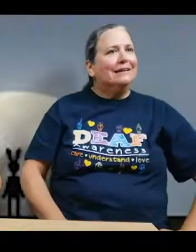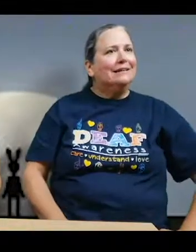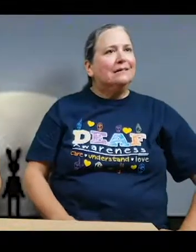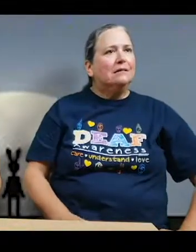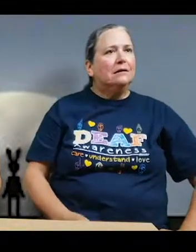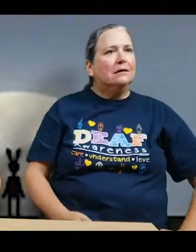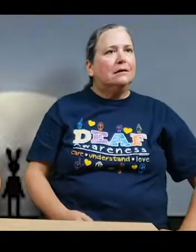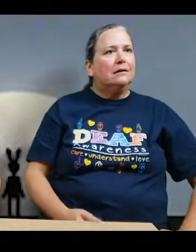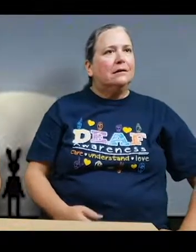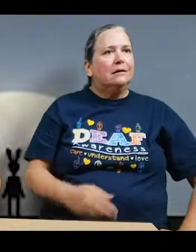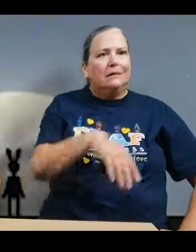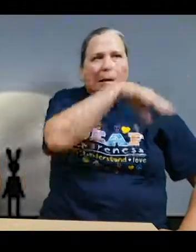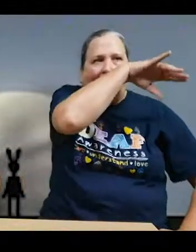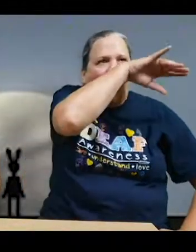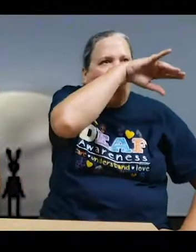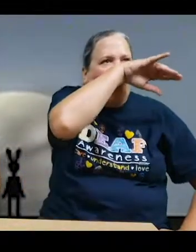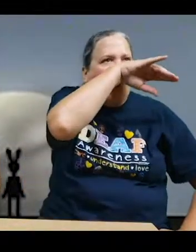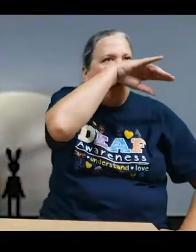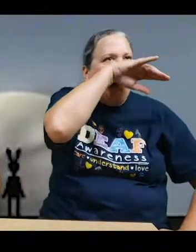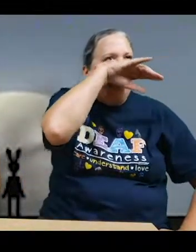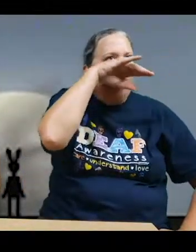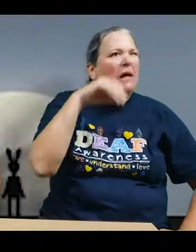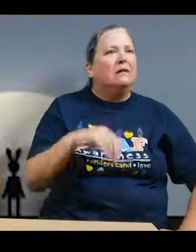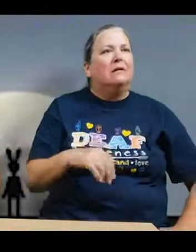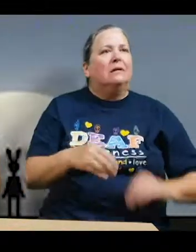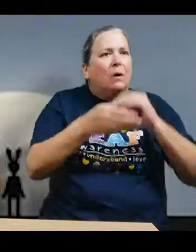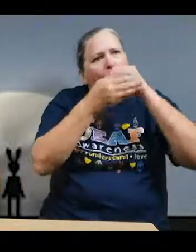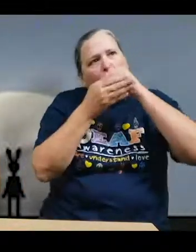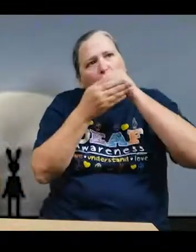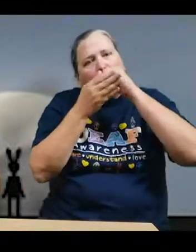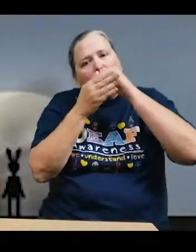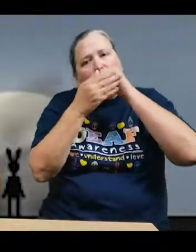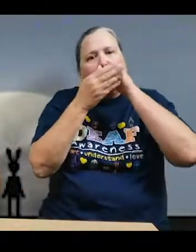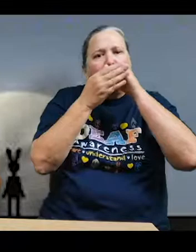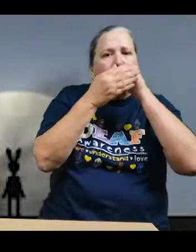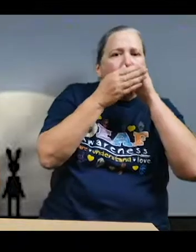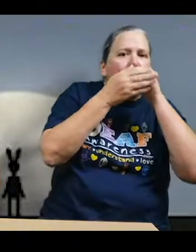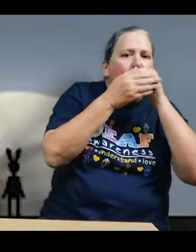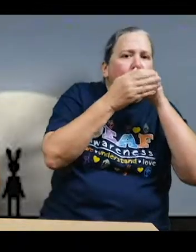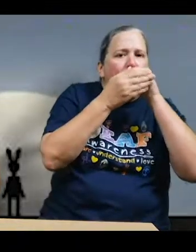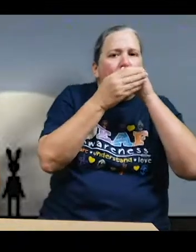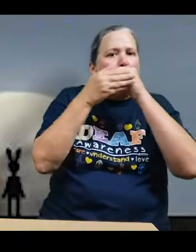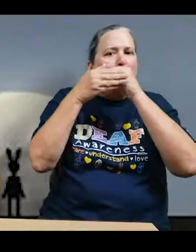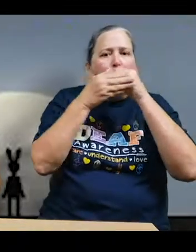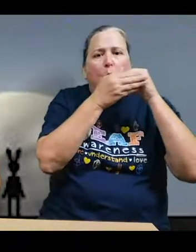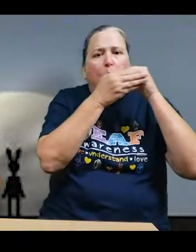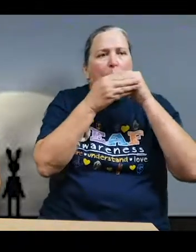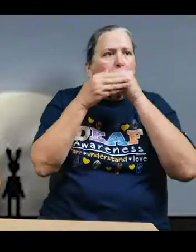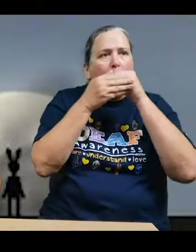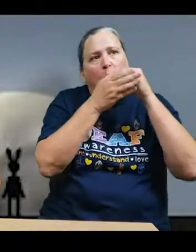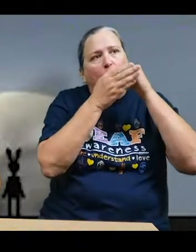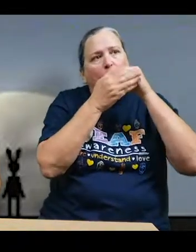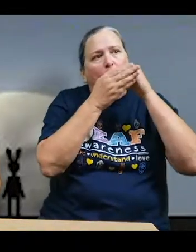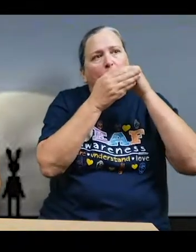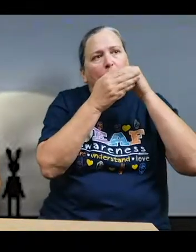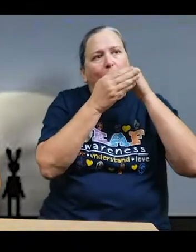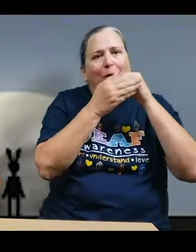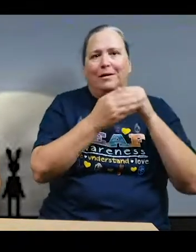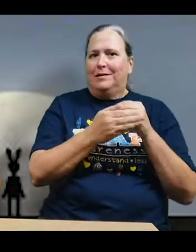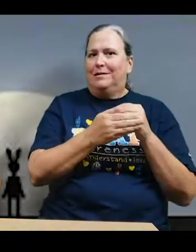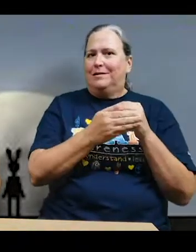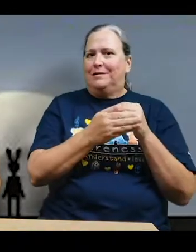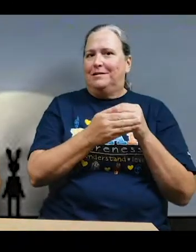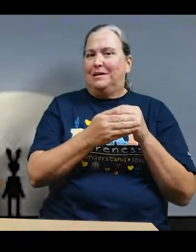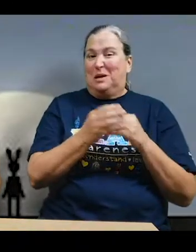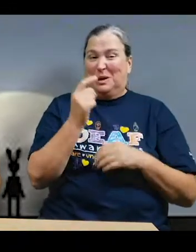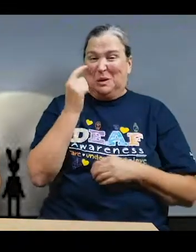his nose with the back of his hand and then played another bit of song on the harmonica. "I bet you didn't think I'd